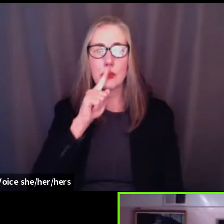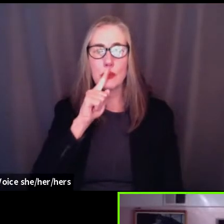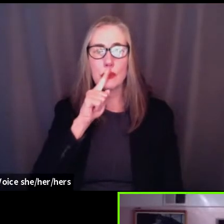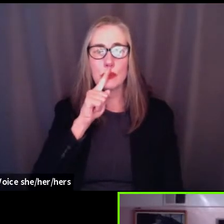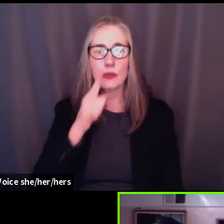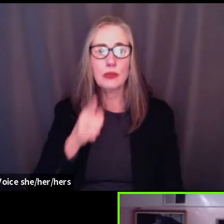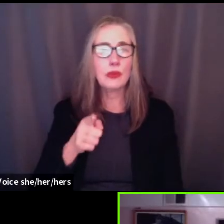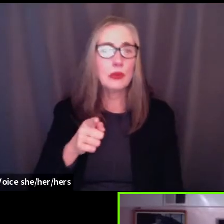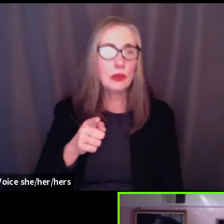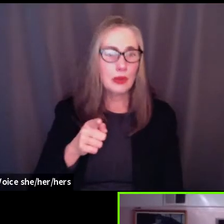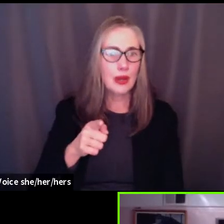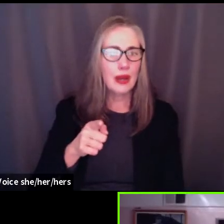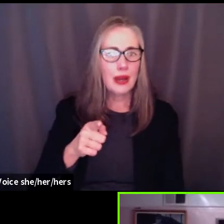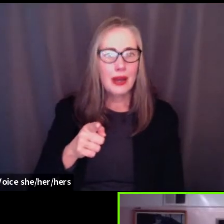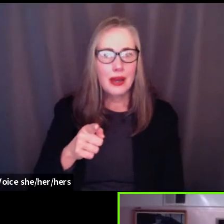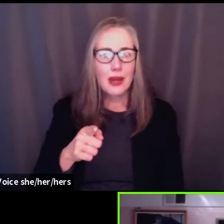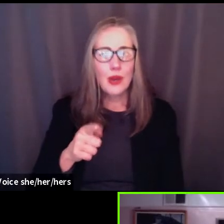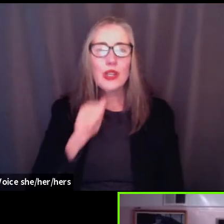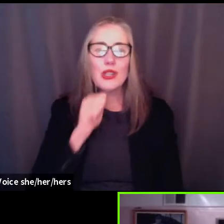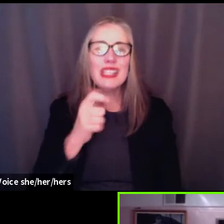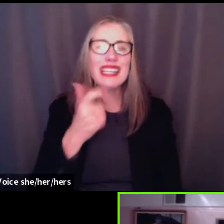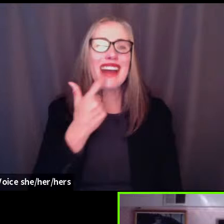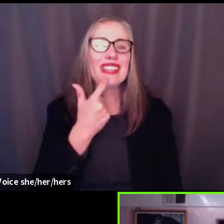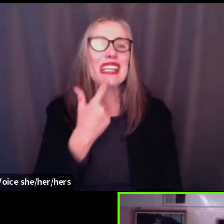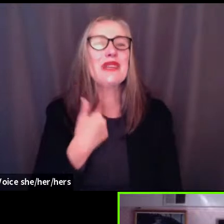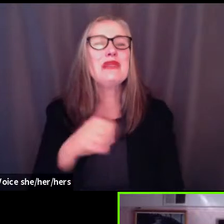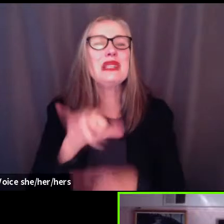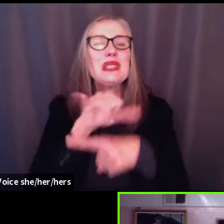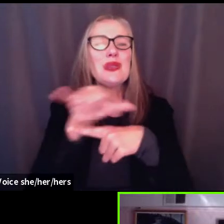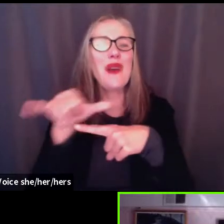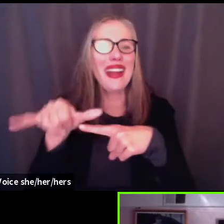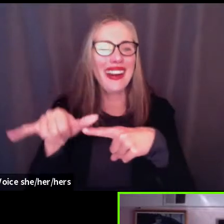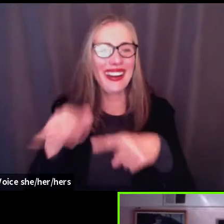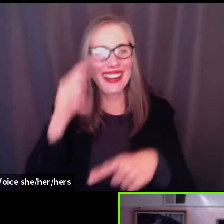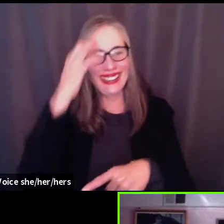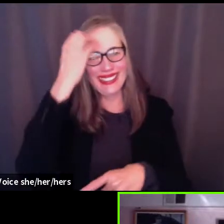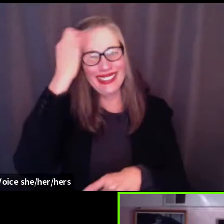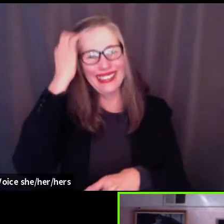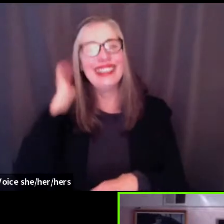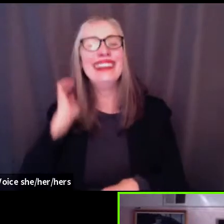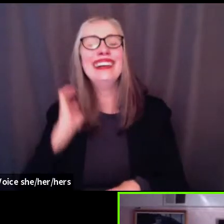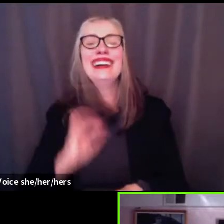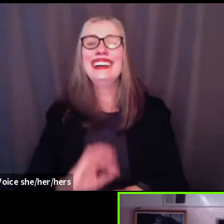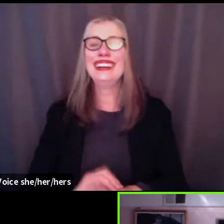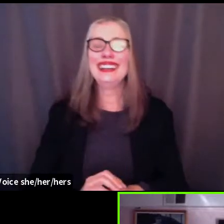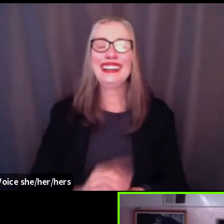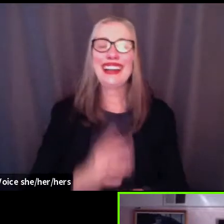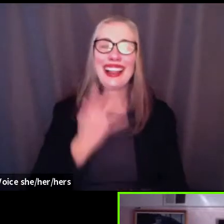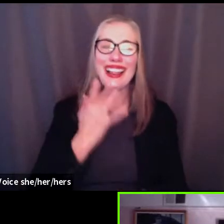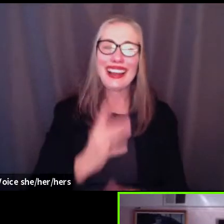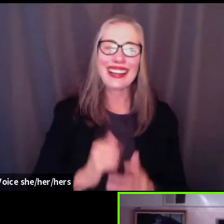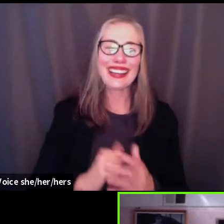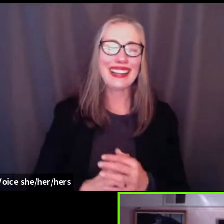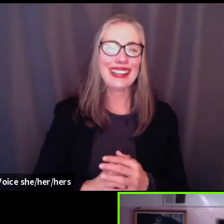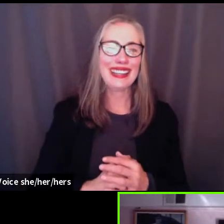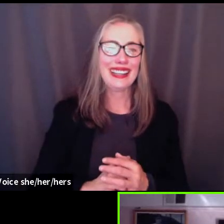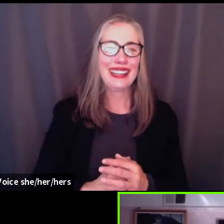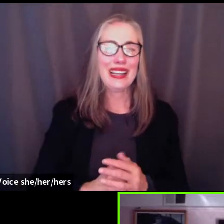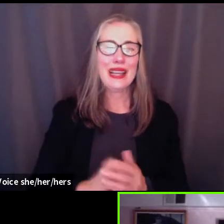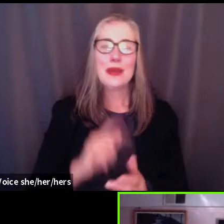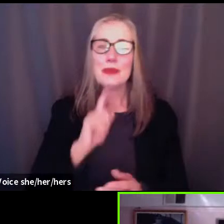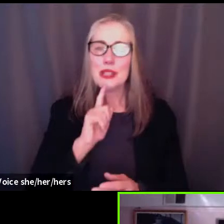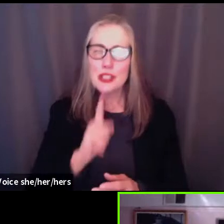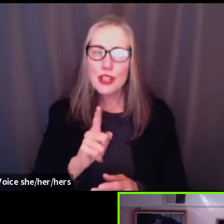Well, at least you didn't have to hear me swear then. I would like to make sure that we